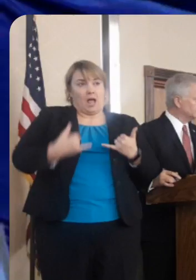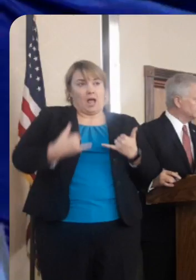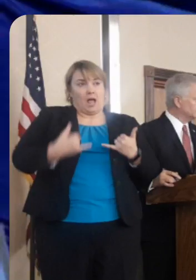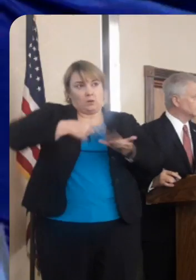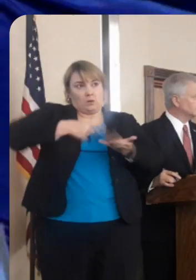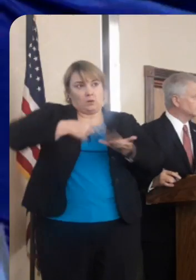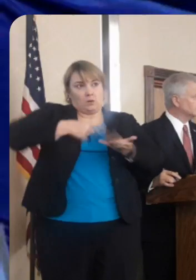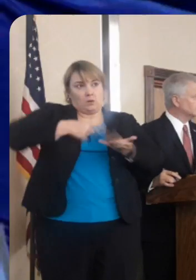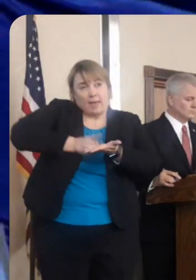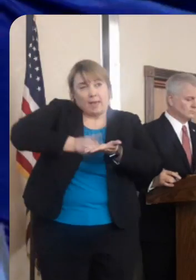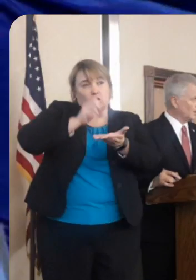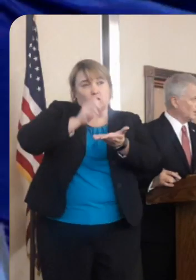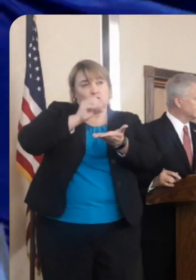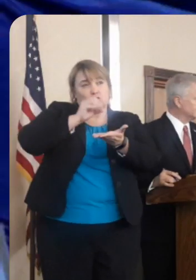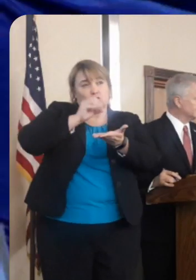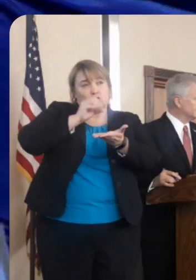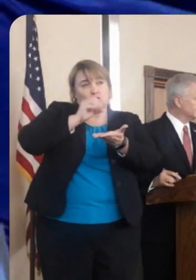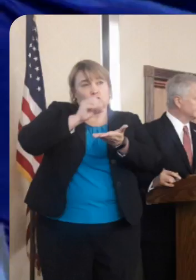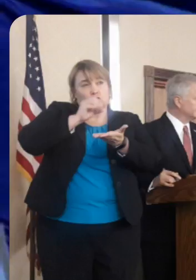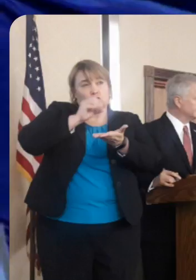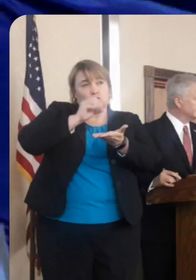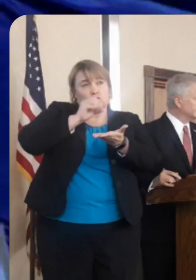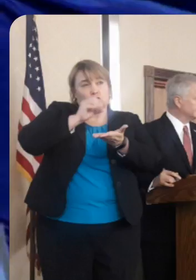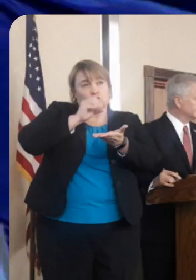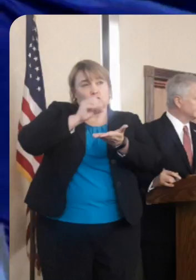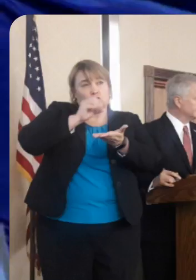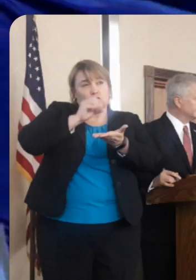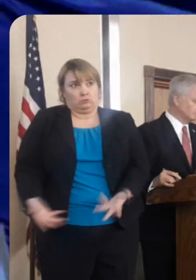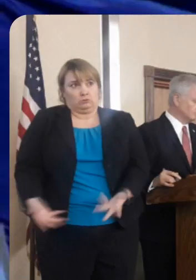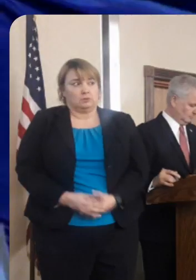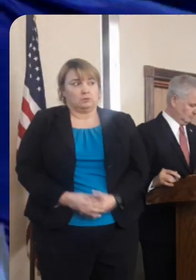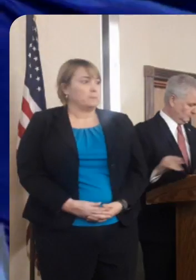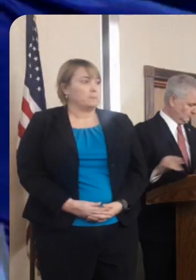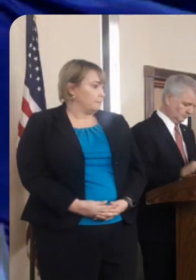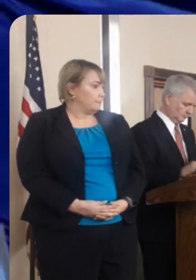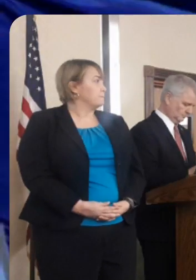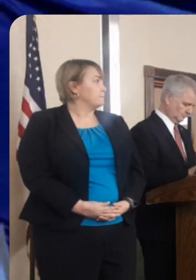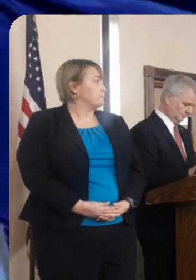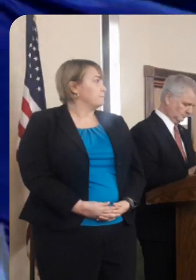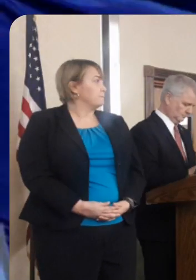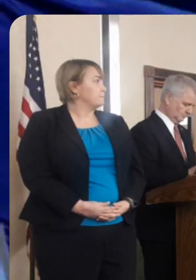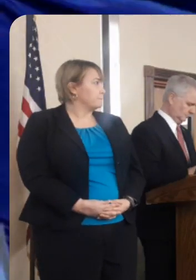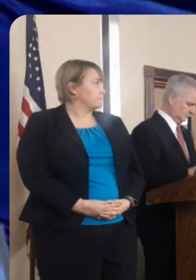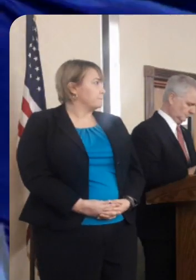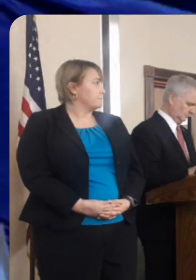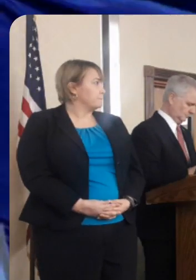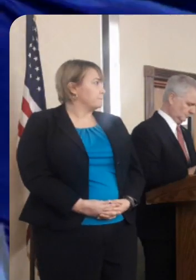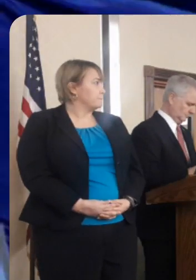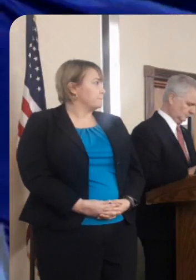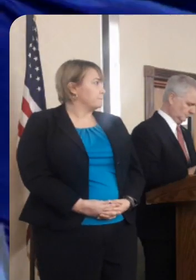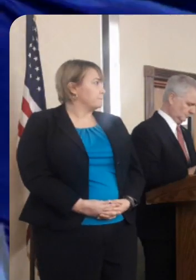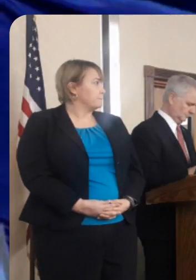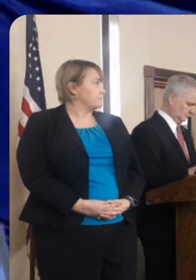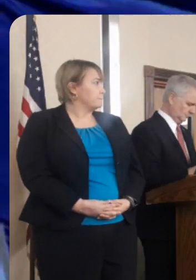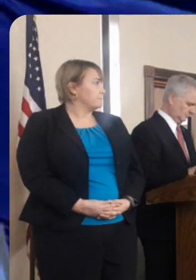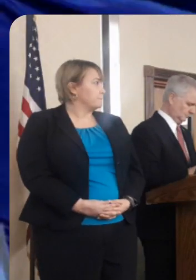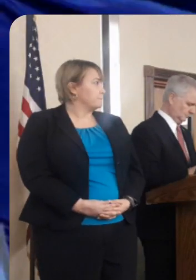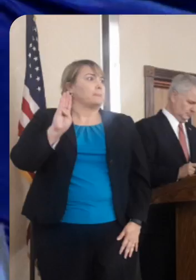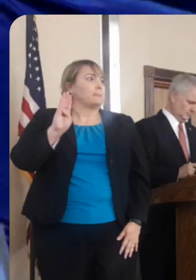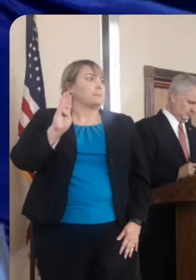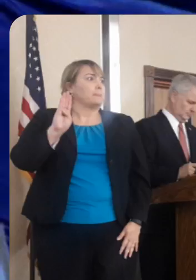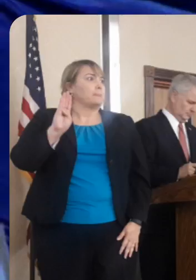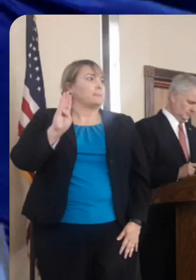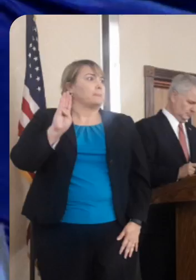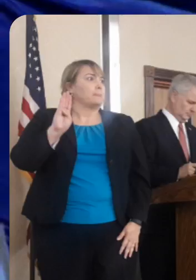Okay. Mr. Chair. Yes. Bob Kessick from District 1. Based on that voice